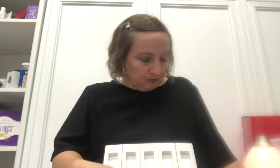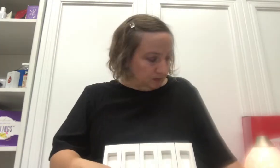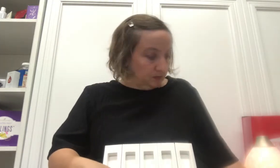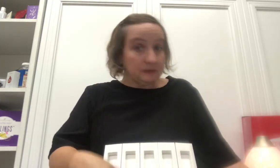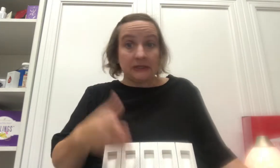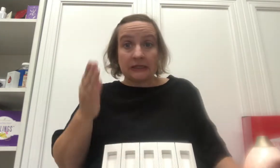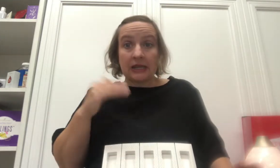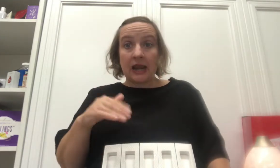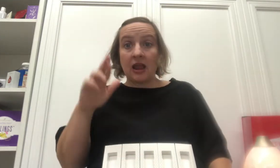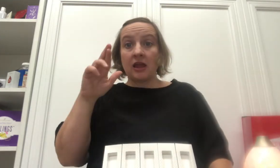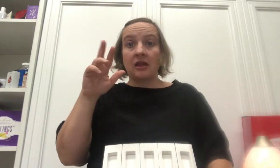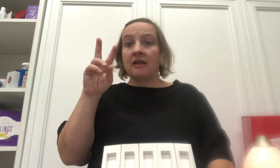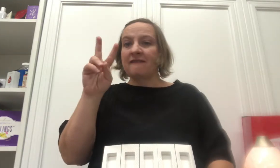at ease.